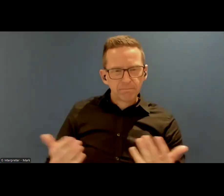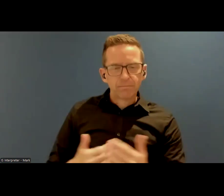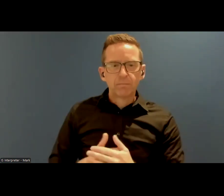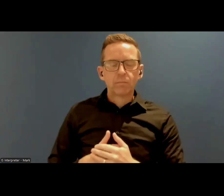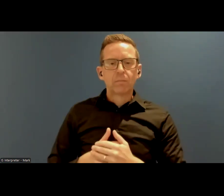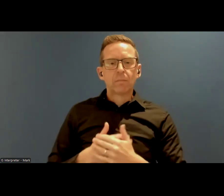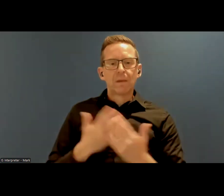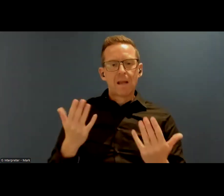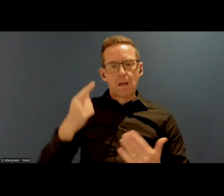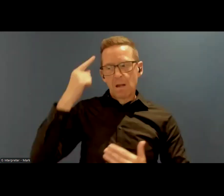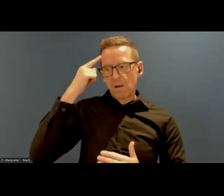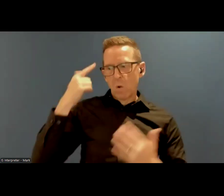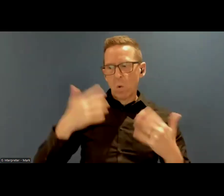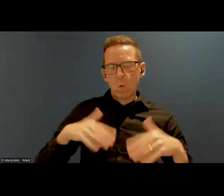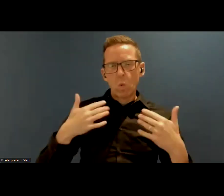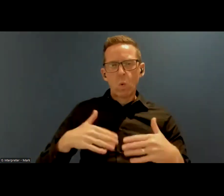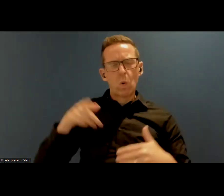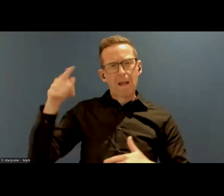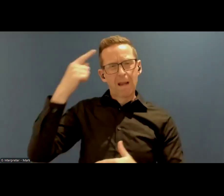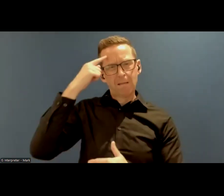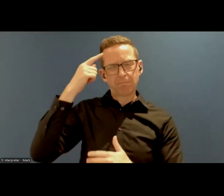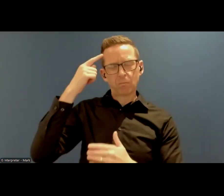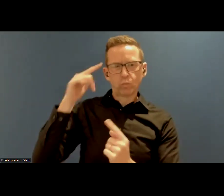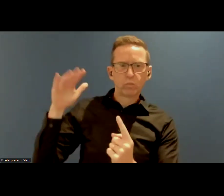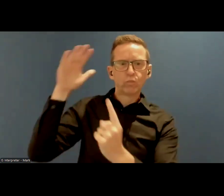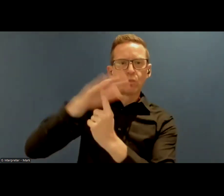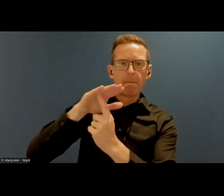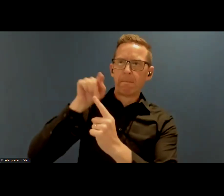on the topmost priority on disability inclusive